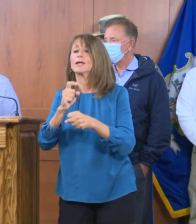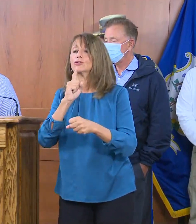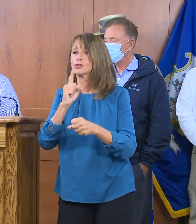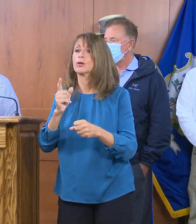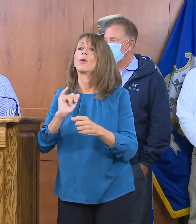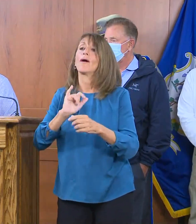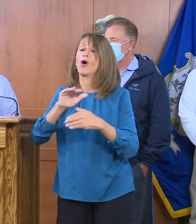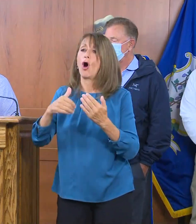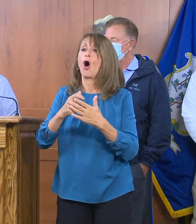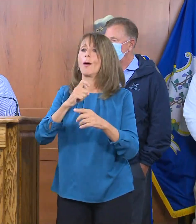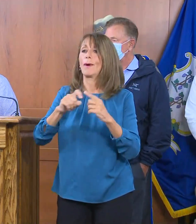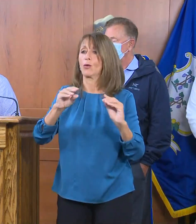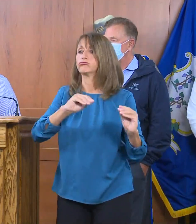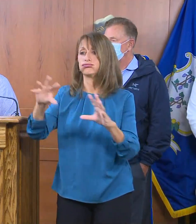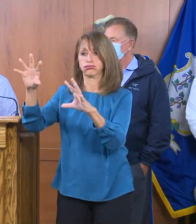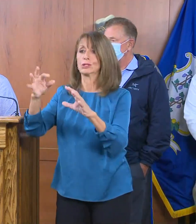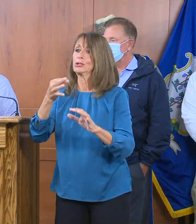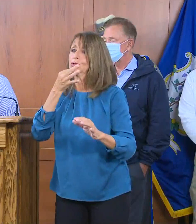ticking.